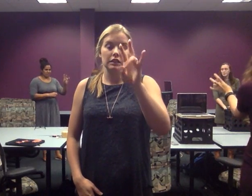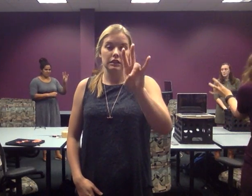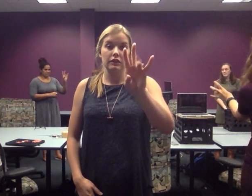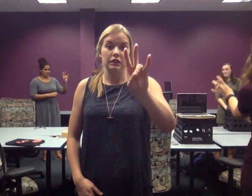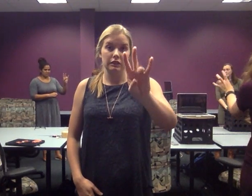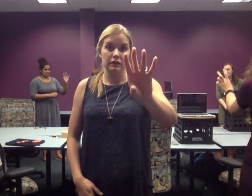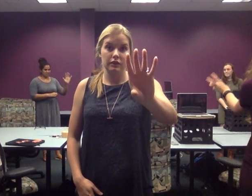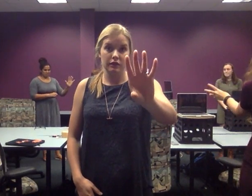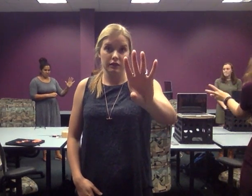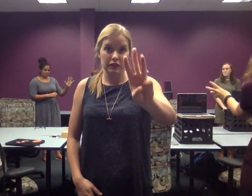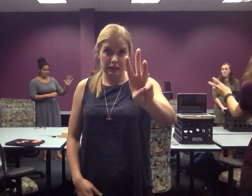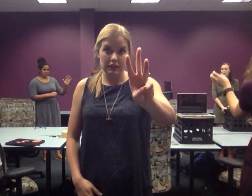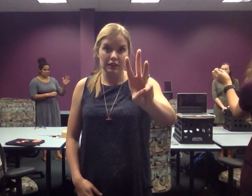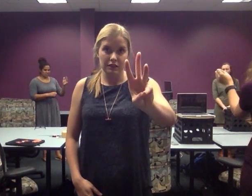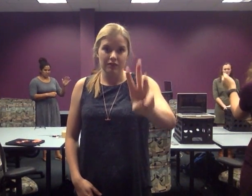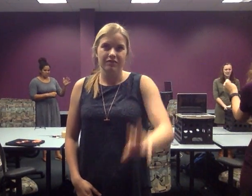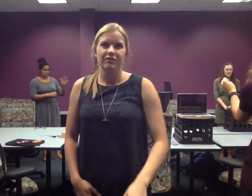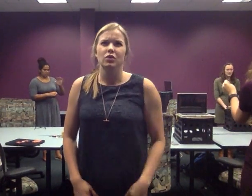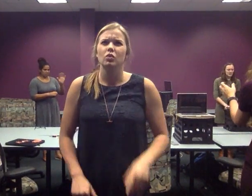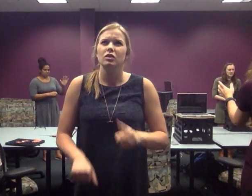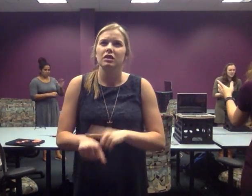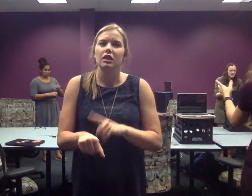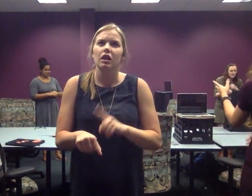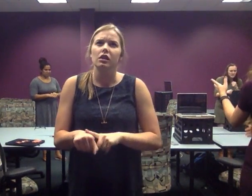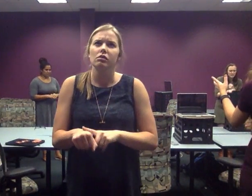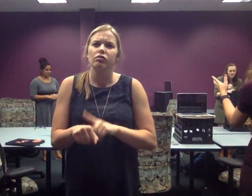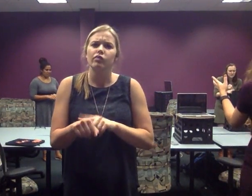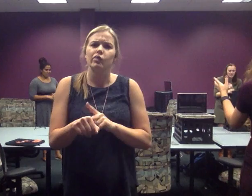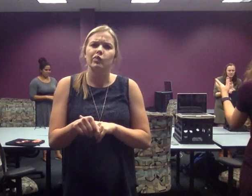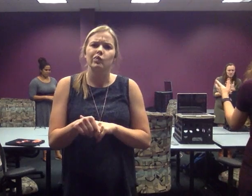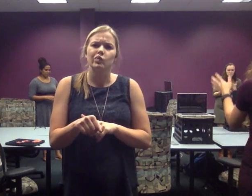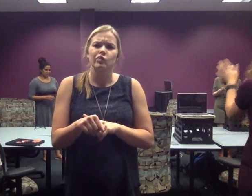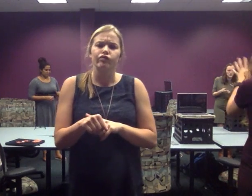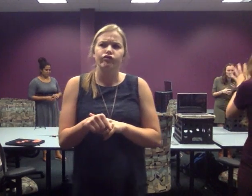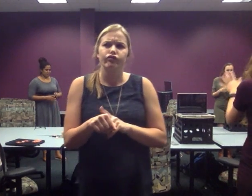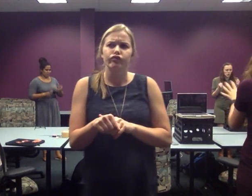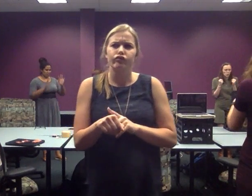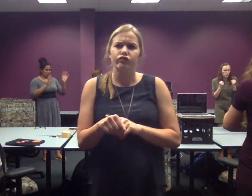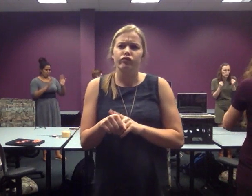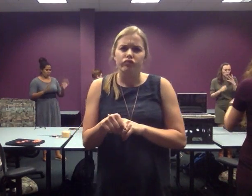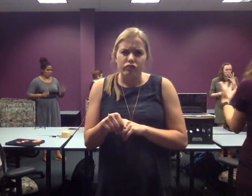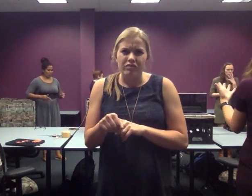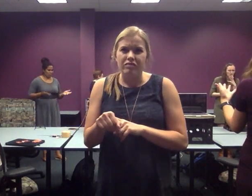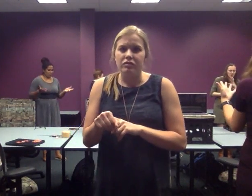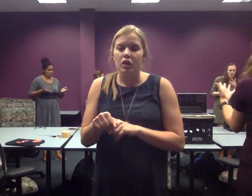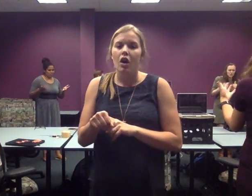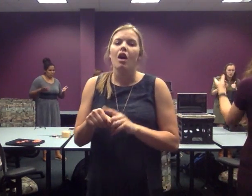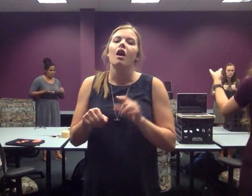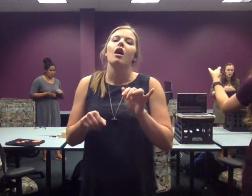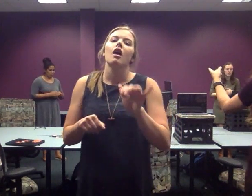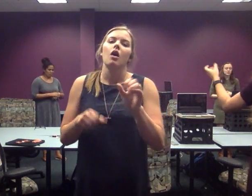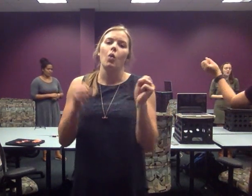So what time of year is it in New England? What season? Kevin, winter. Okay, so they had not